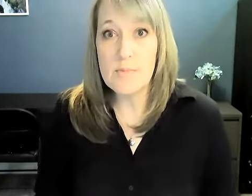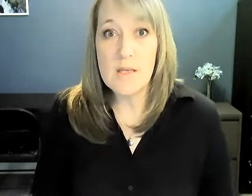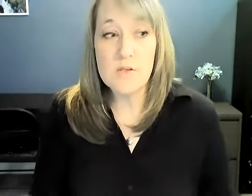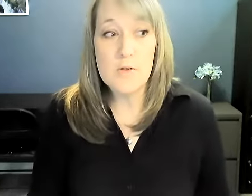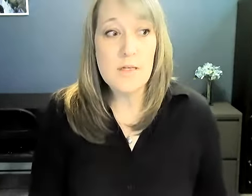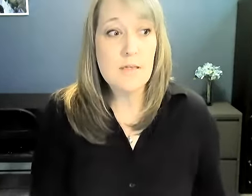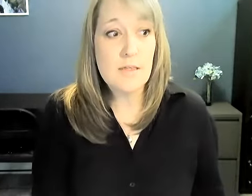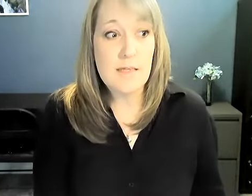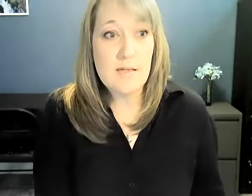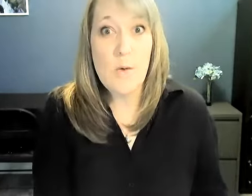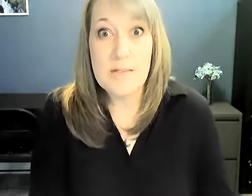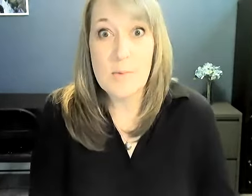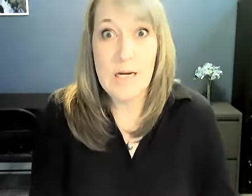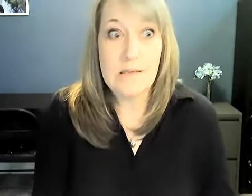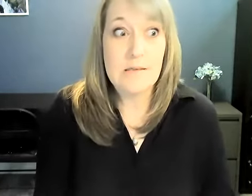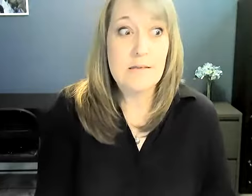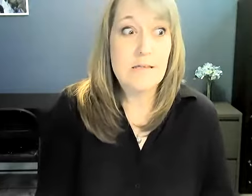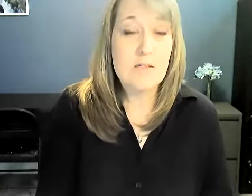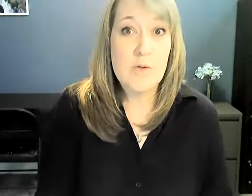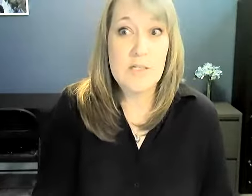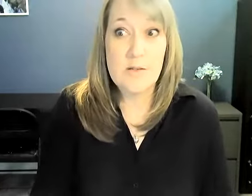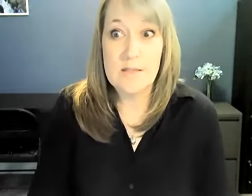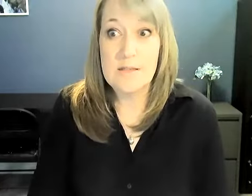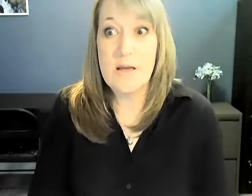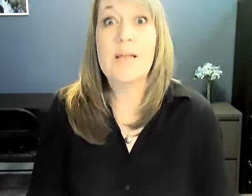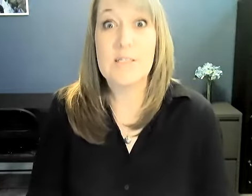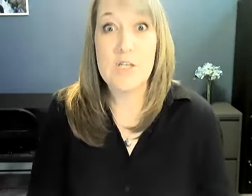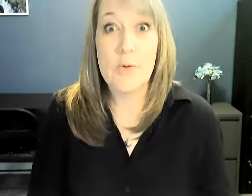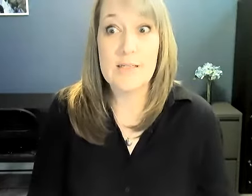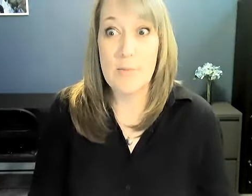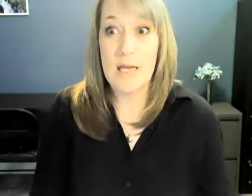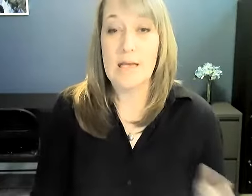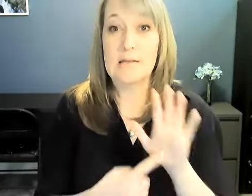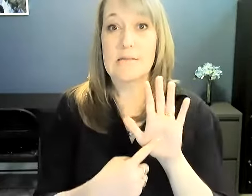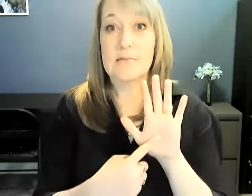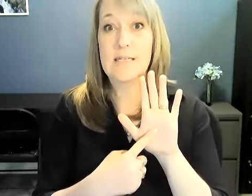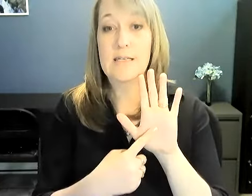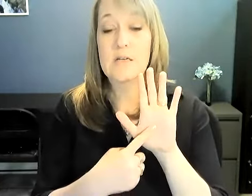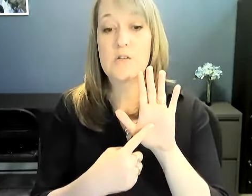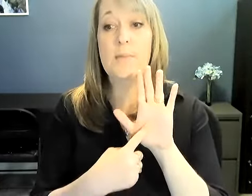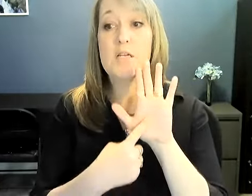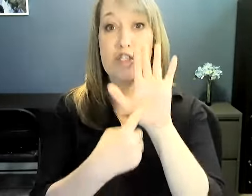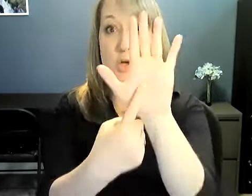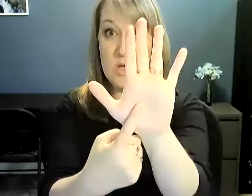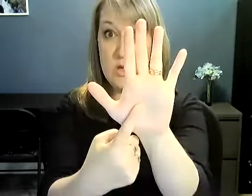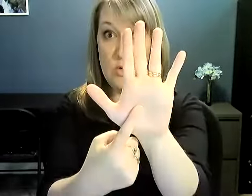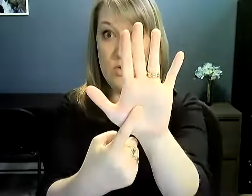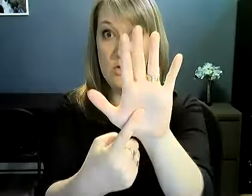something, you're showing it like it's going somewhere. It's directional. It's somebody showing somebody, right? So I'm going to show you,